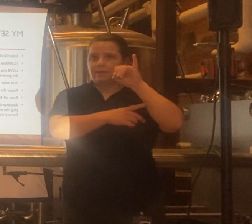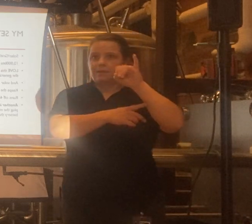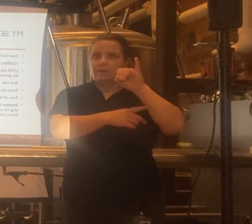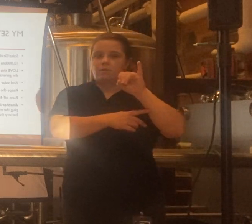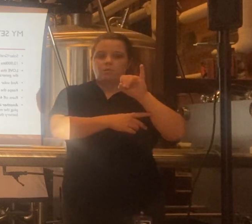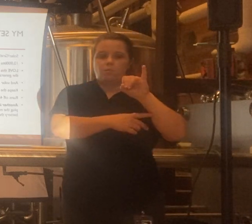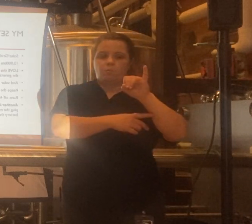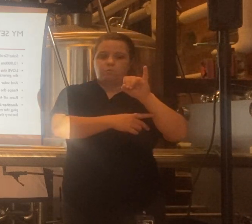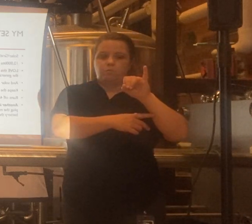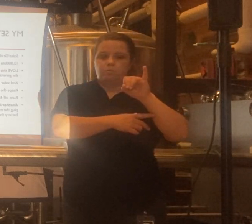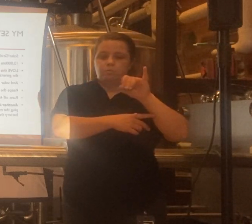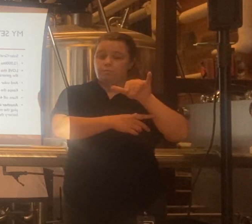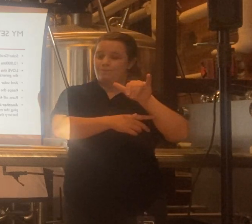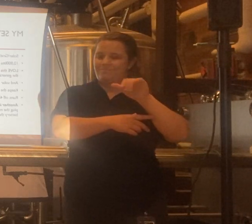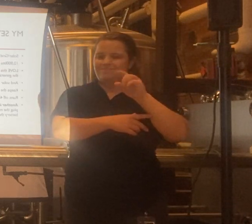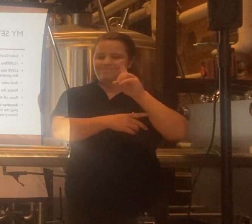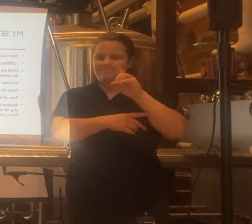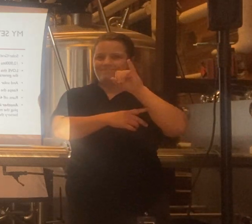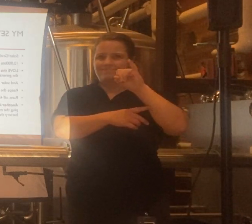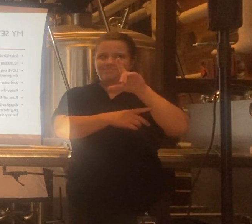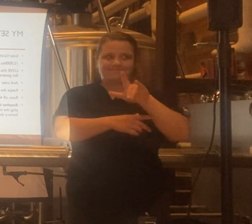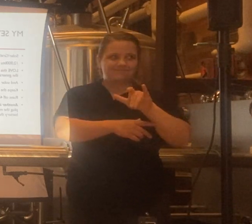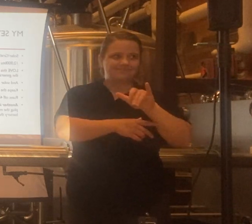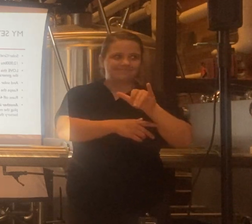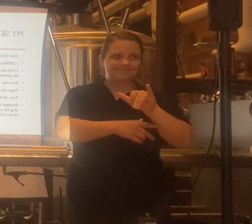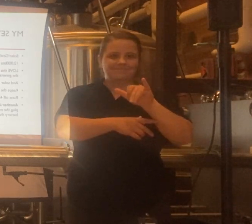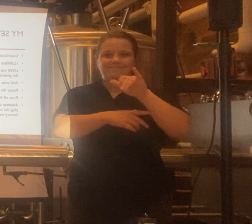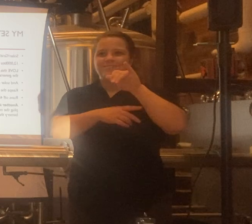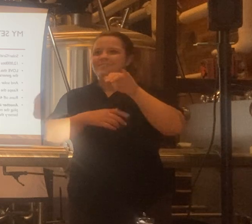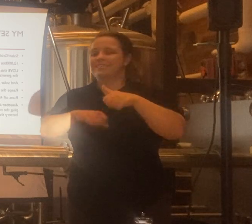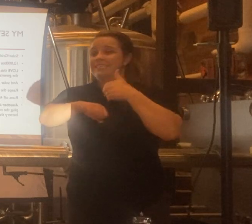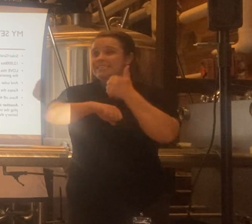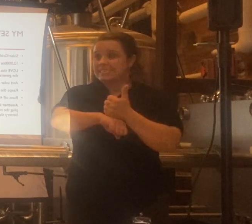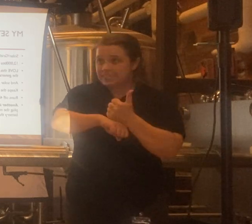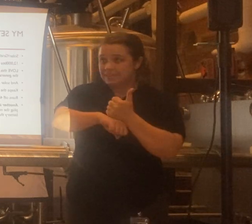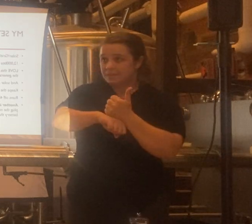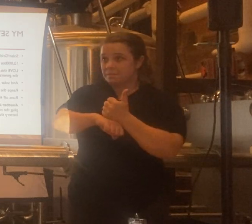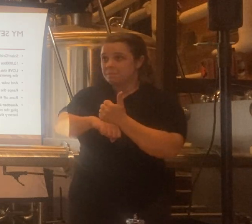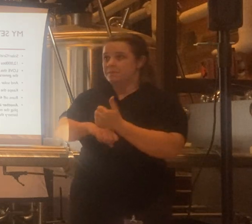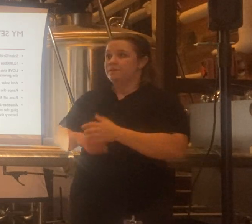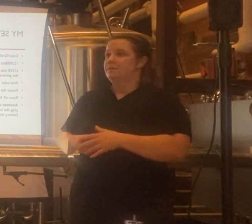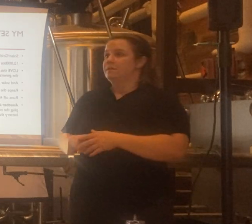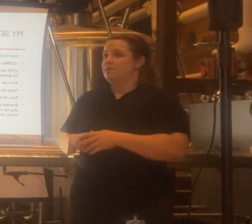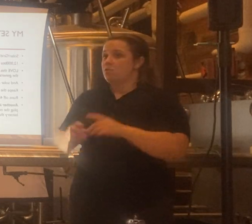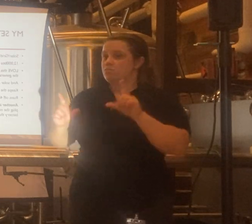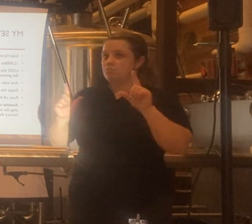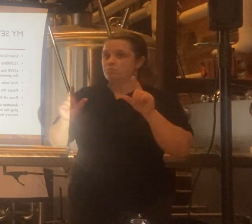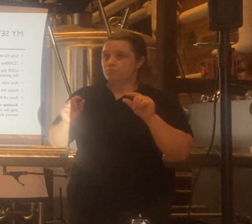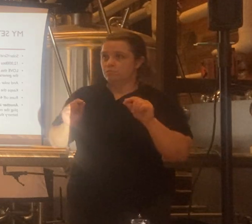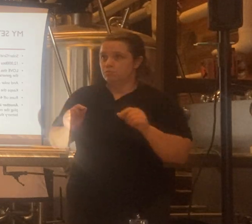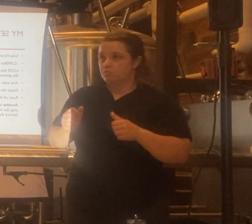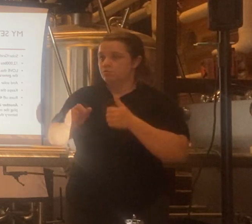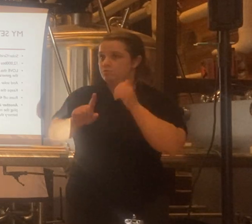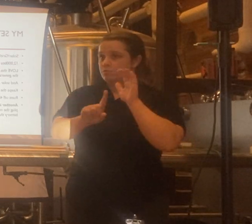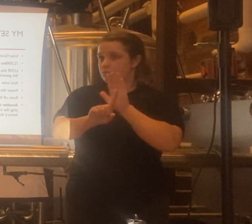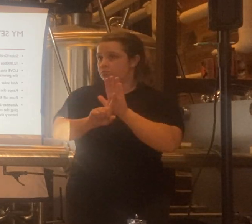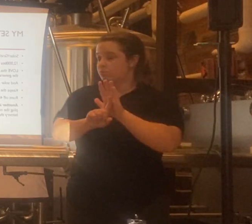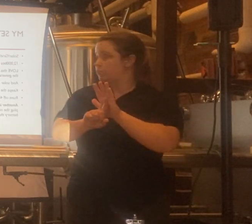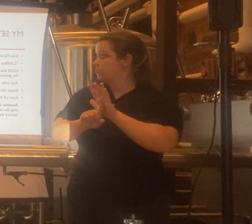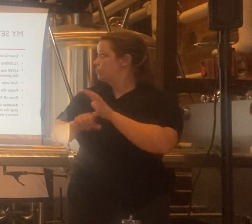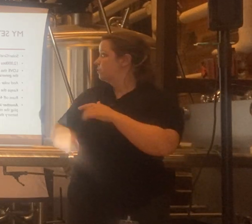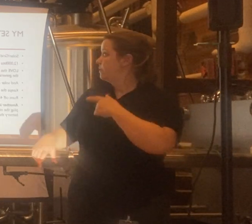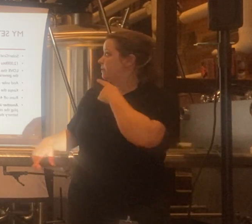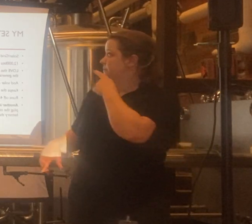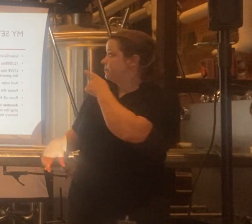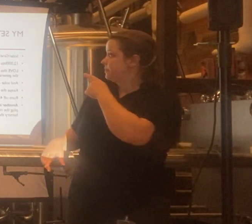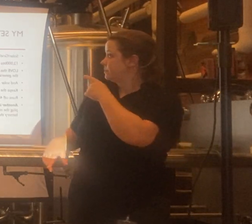that's totally something you can do yourself. Here's the 4 panels just sitting on the ground. That's 800 watts of power that powers this guy during the